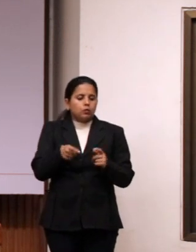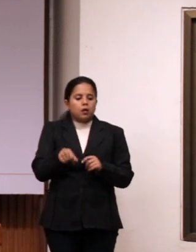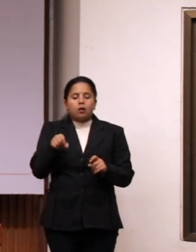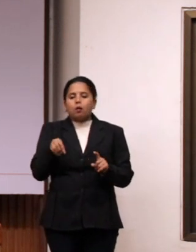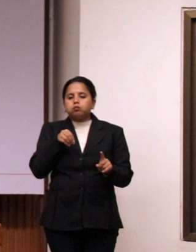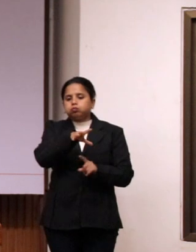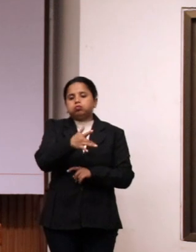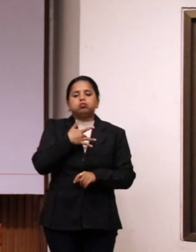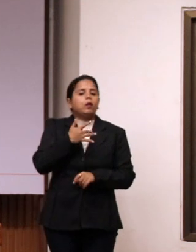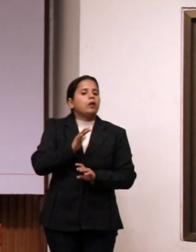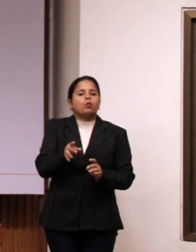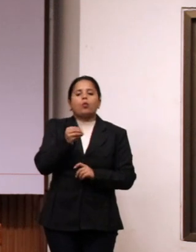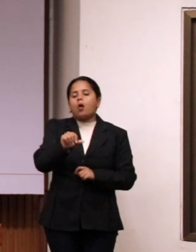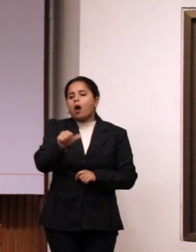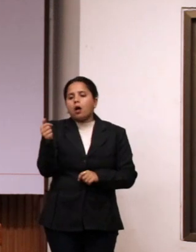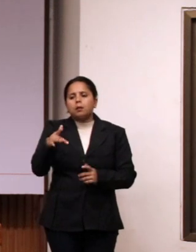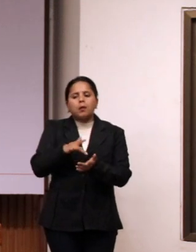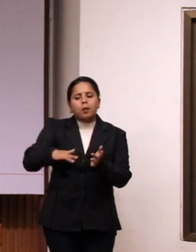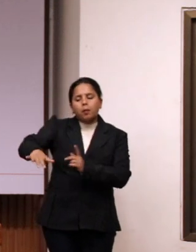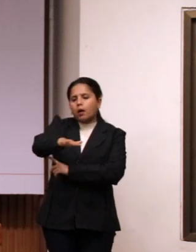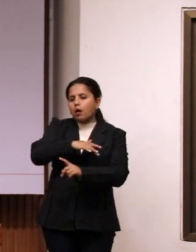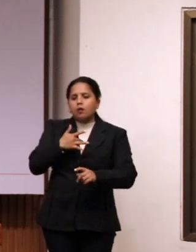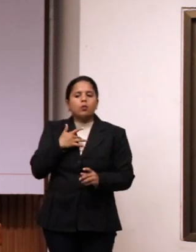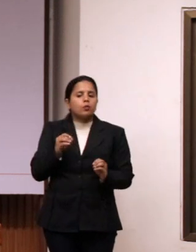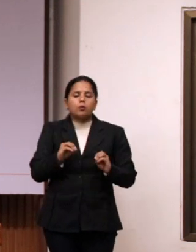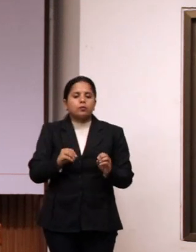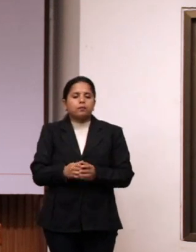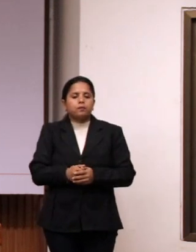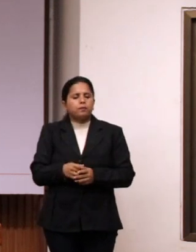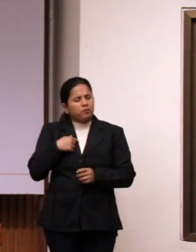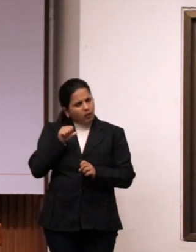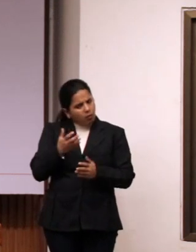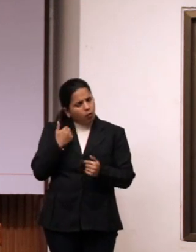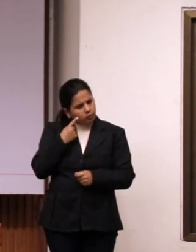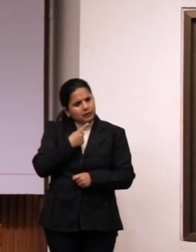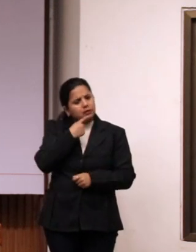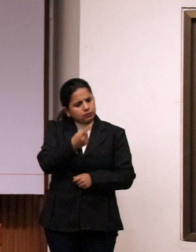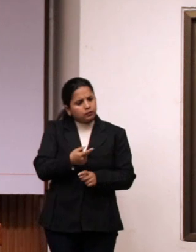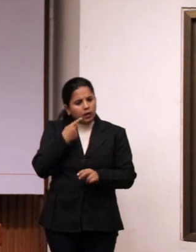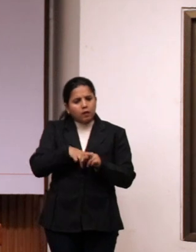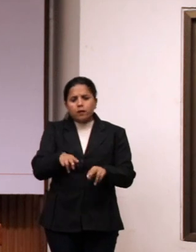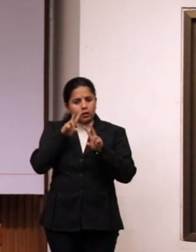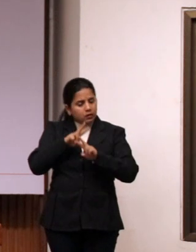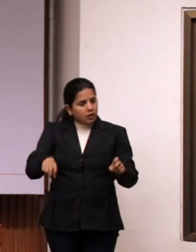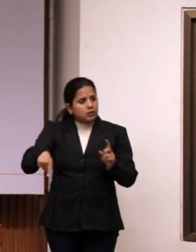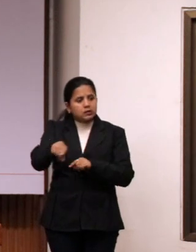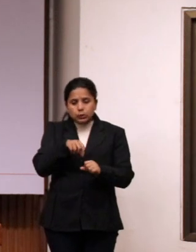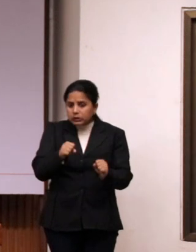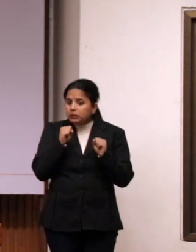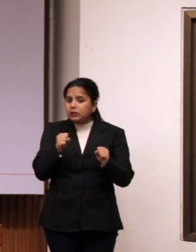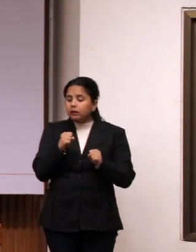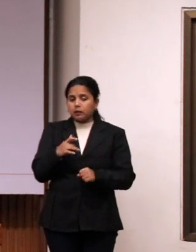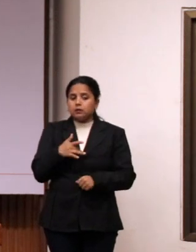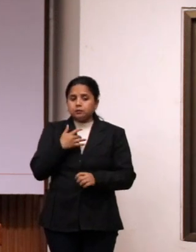affect the other nearby areas or something? So can we say this, that if the research becomes too difficult,